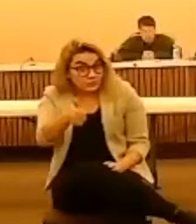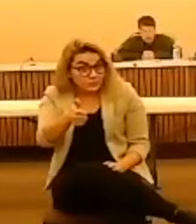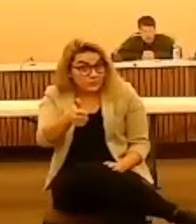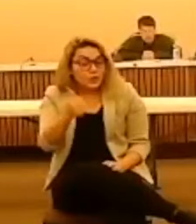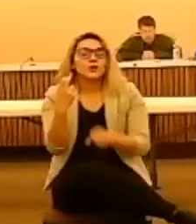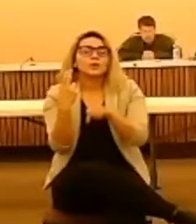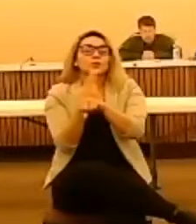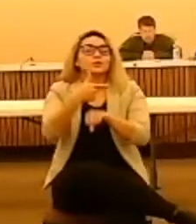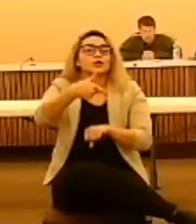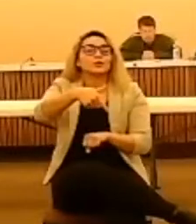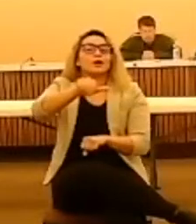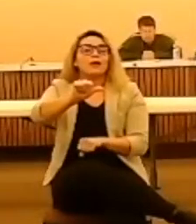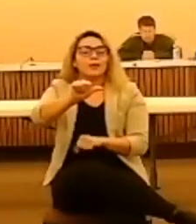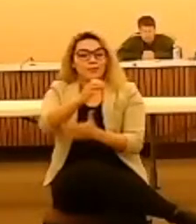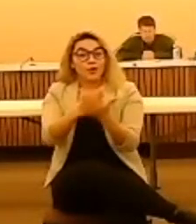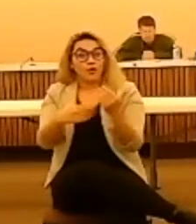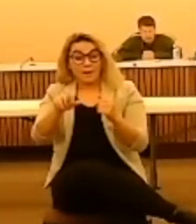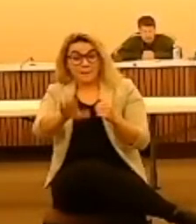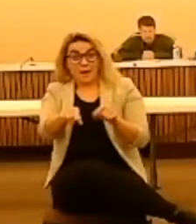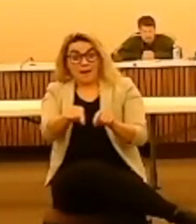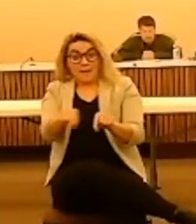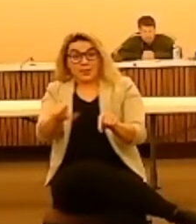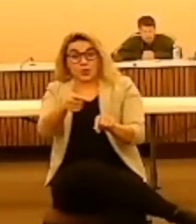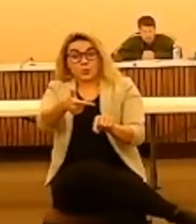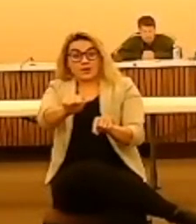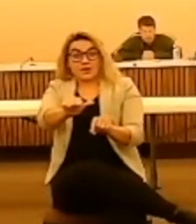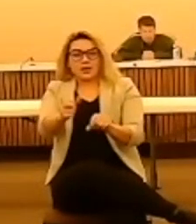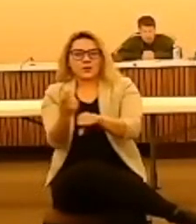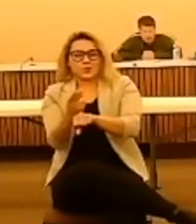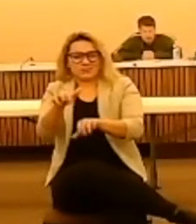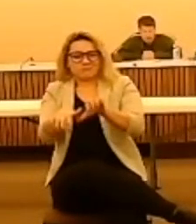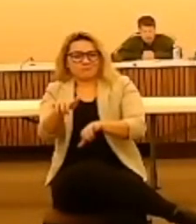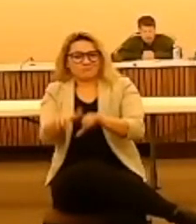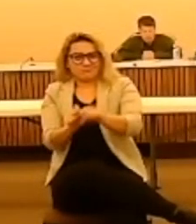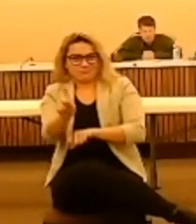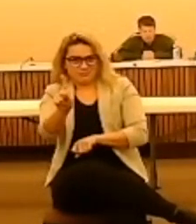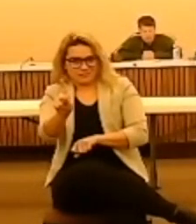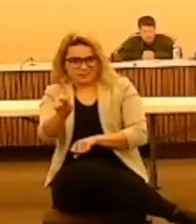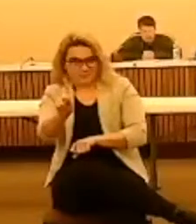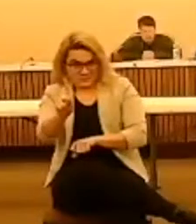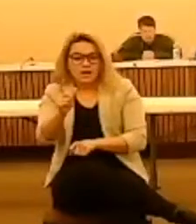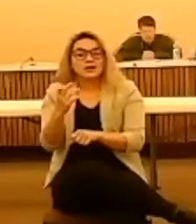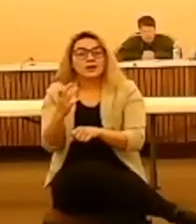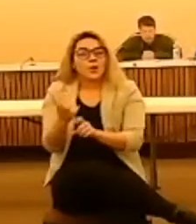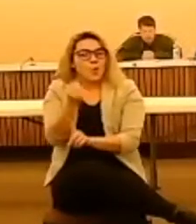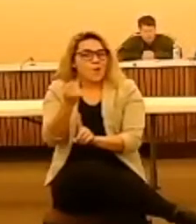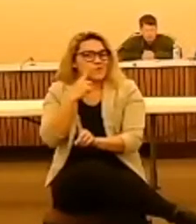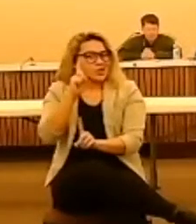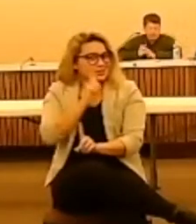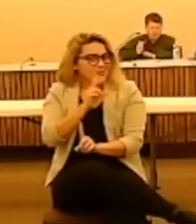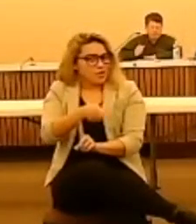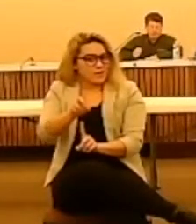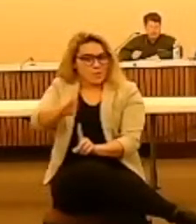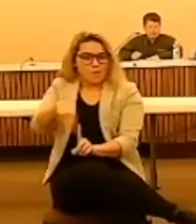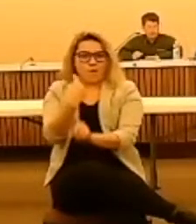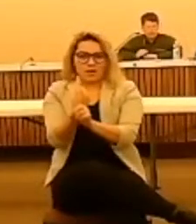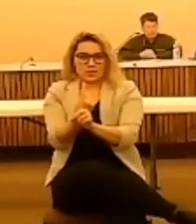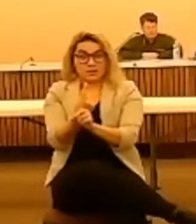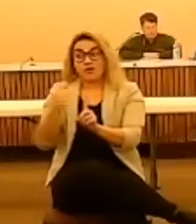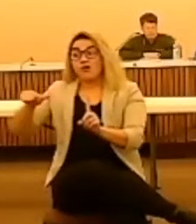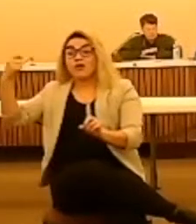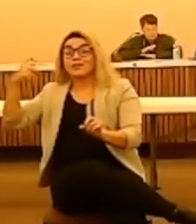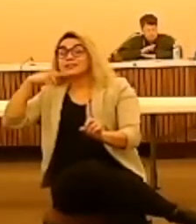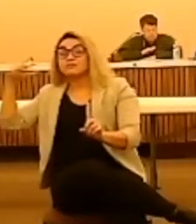the Q&A feature in Zoom. For everyone else, please reserve the Q&A for the deaf and hard of hearing only.